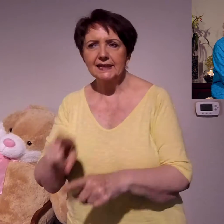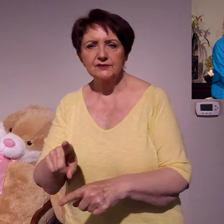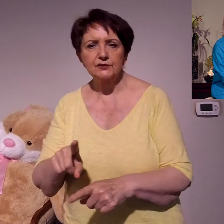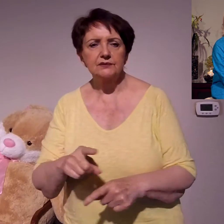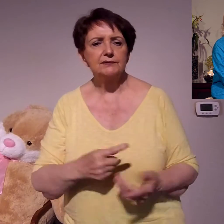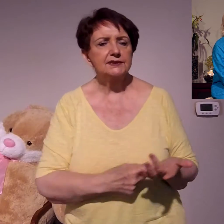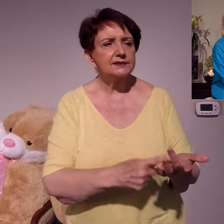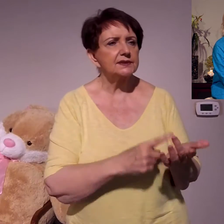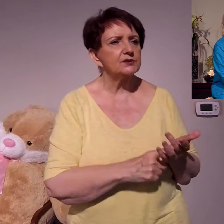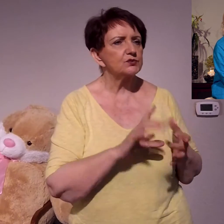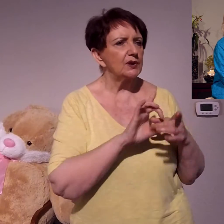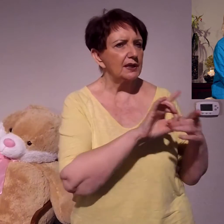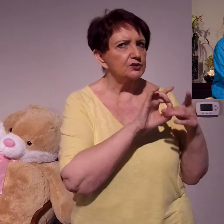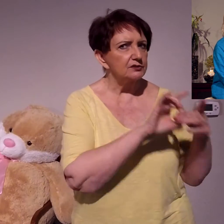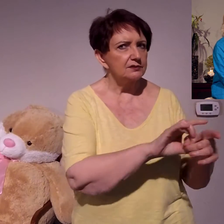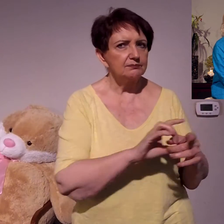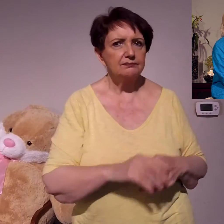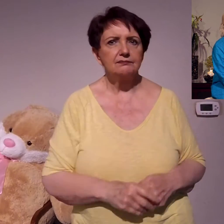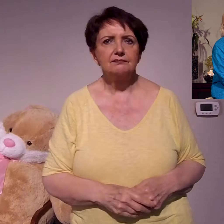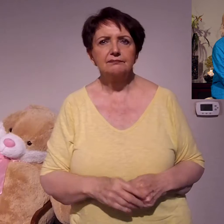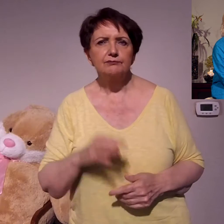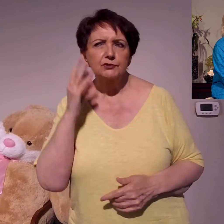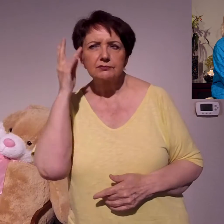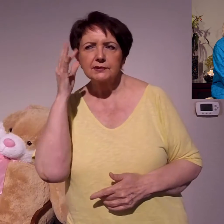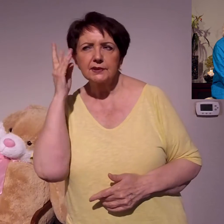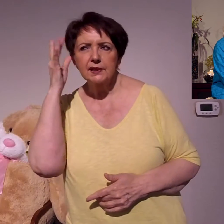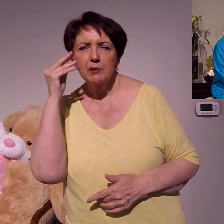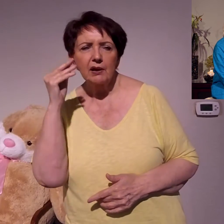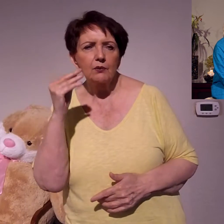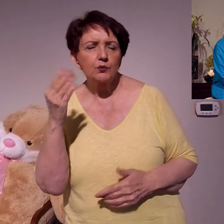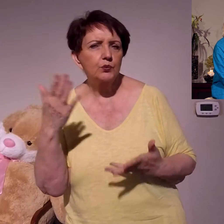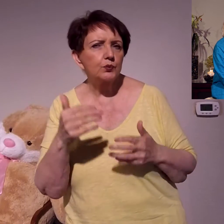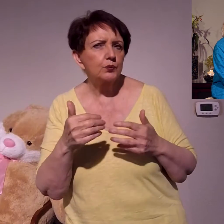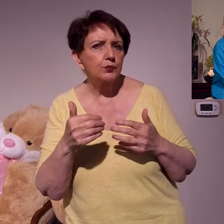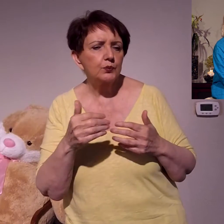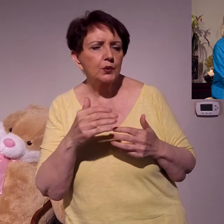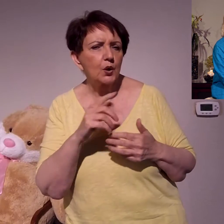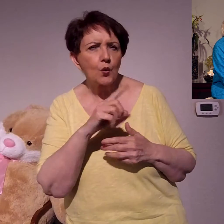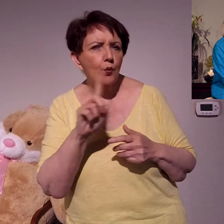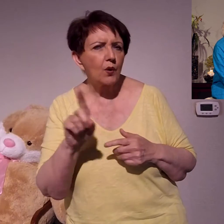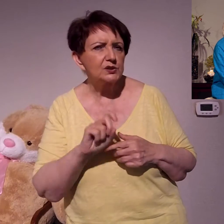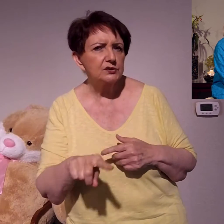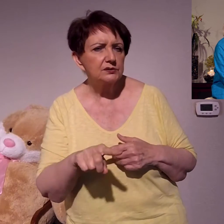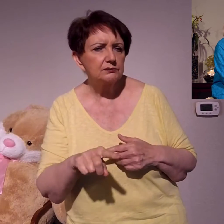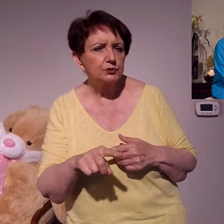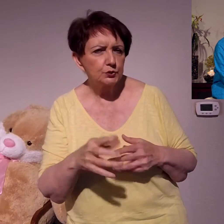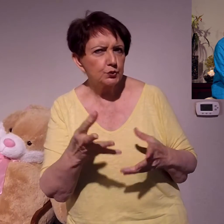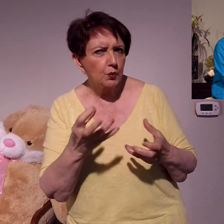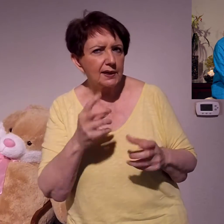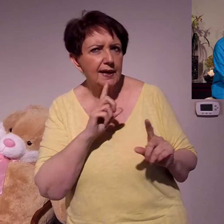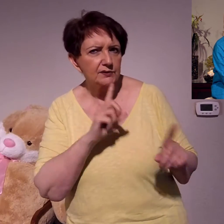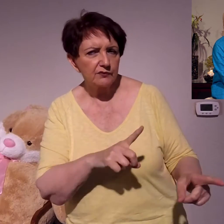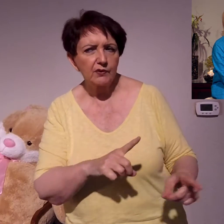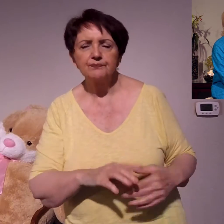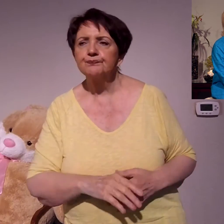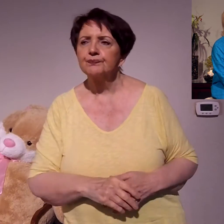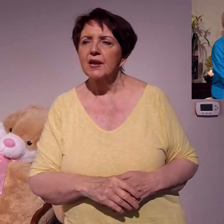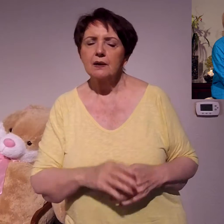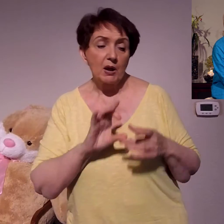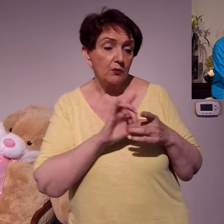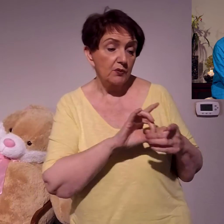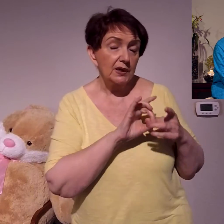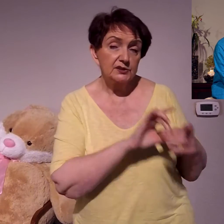relationships. So you might be thinking about what question do you have that's pressing on your heart about your relationships,